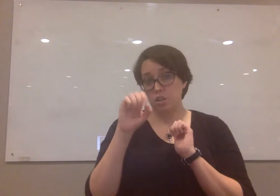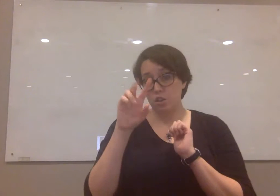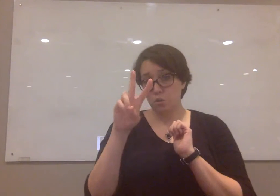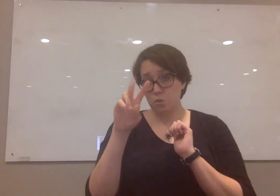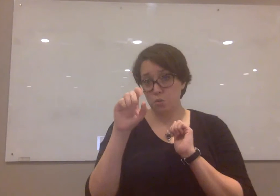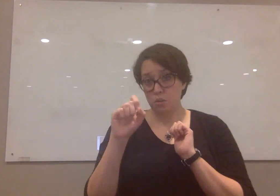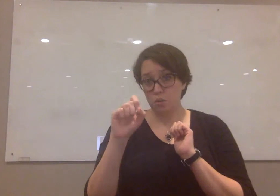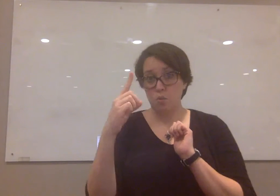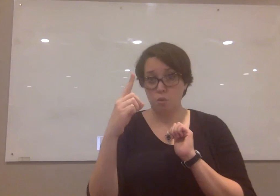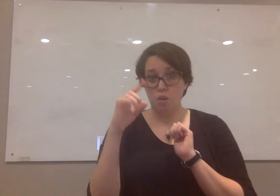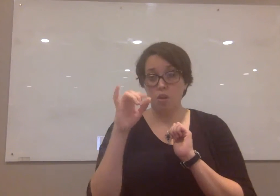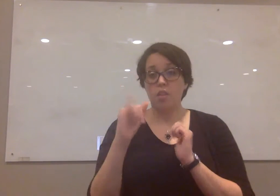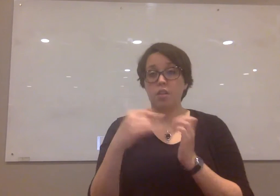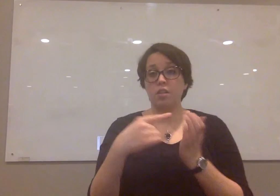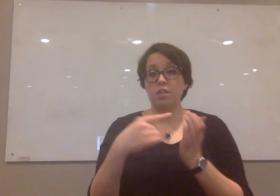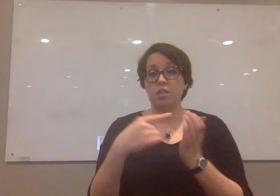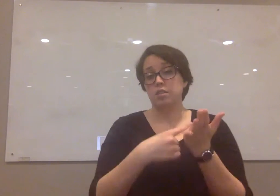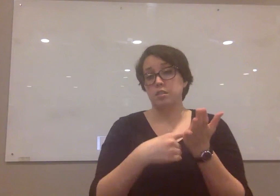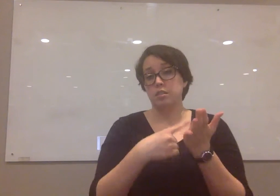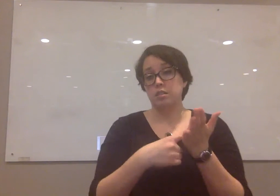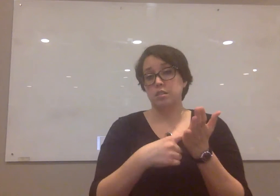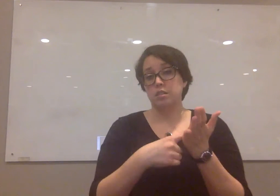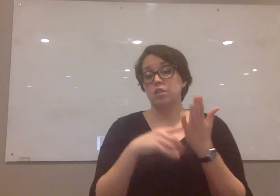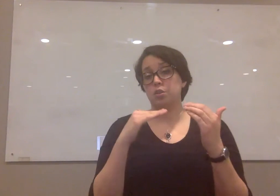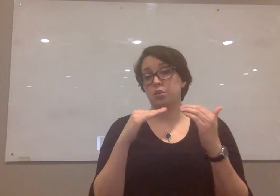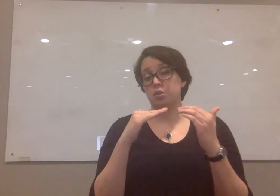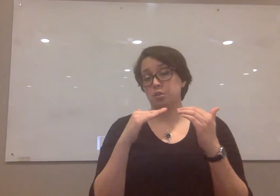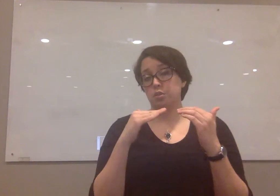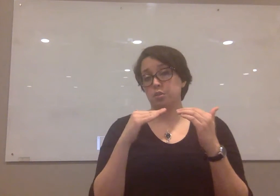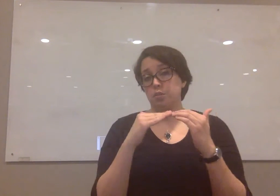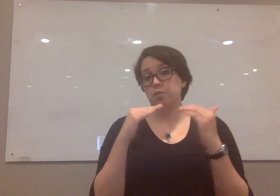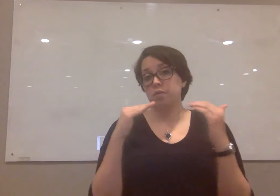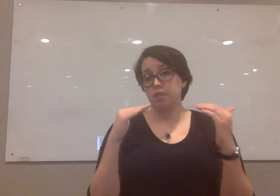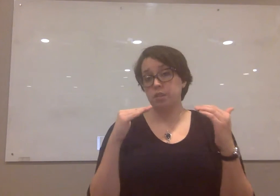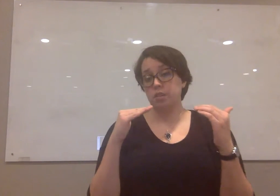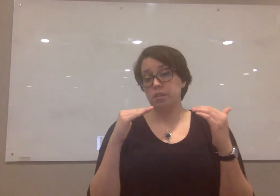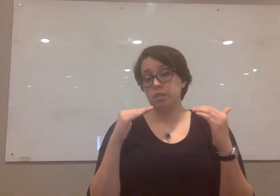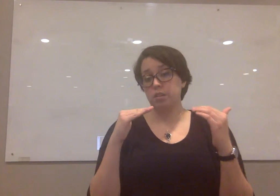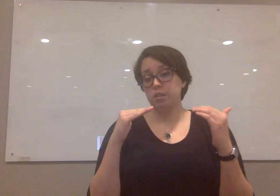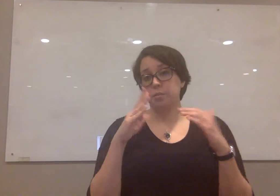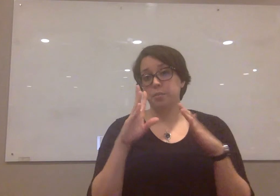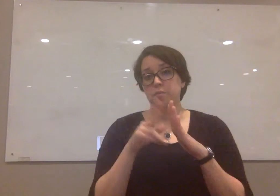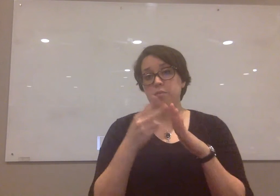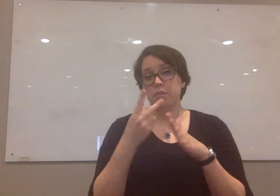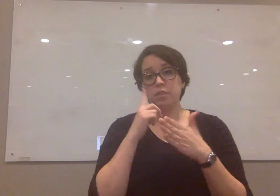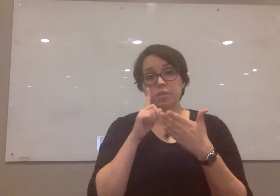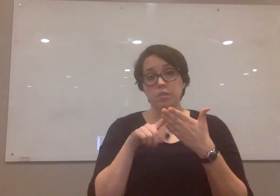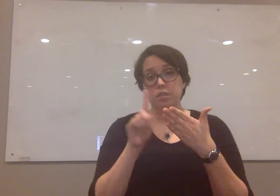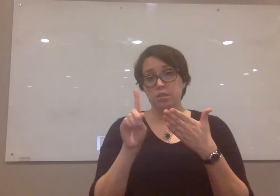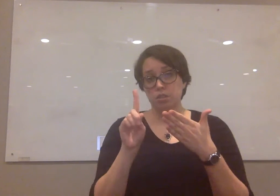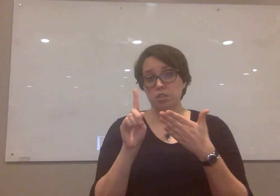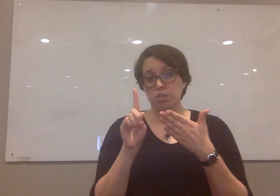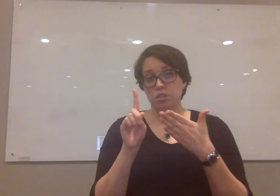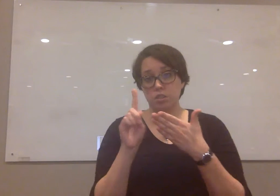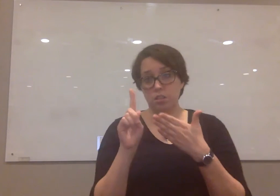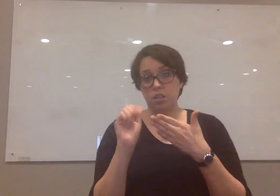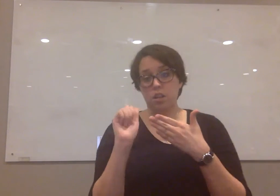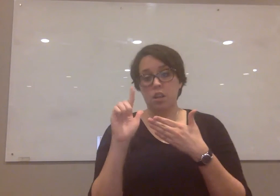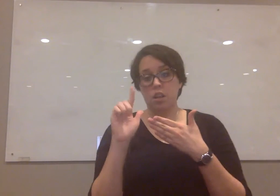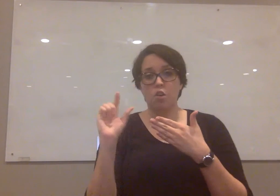goes over the equivalent of the double check algorithm for locking. So